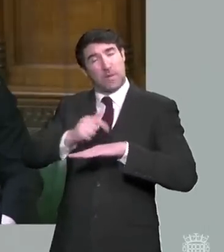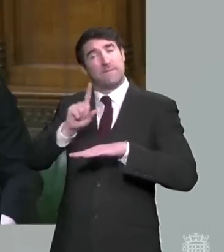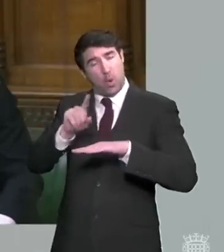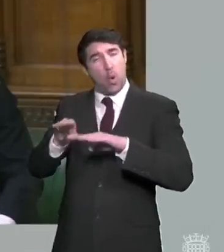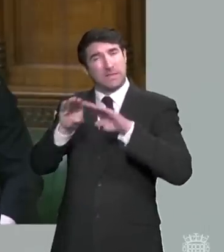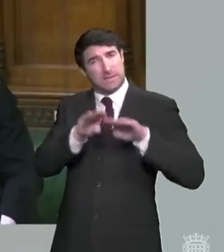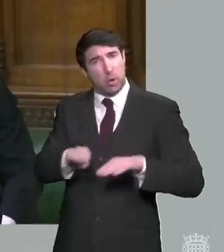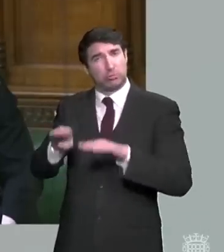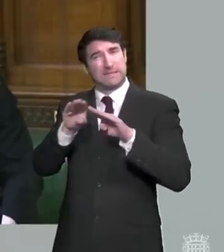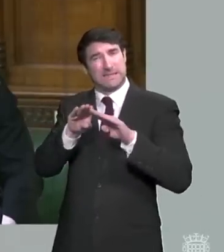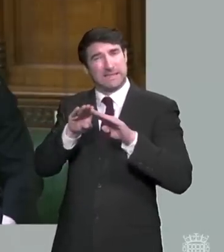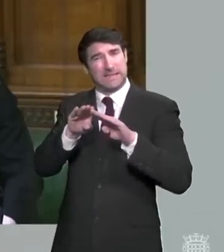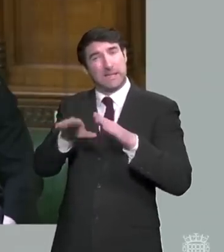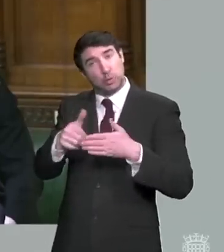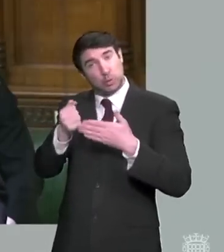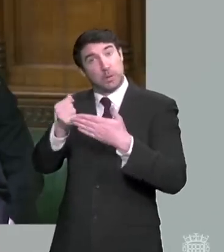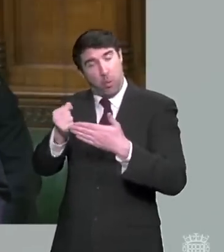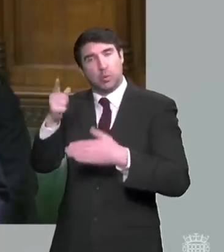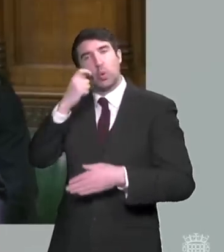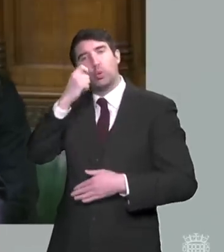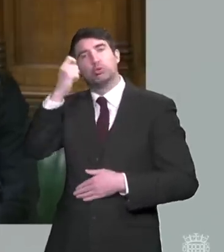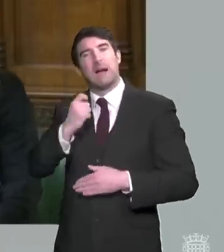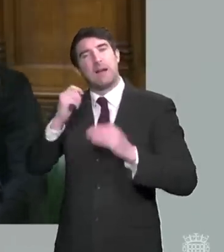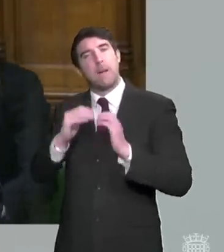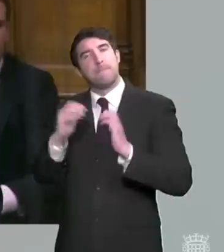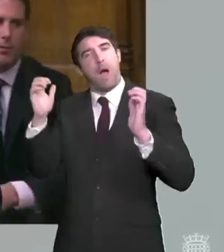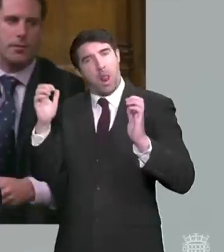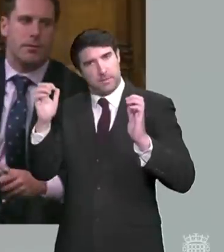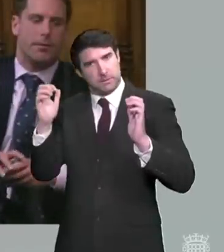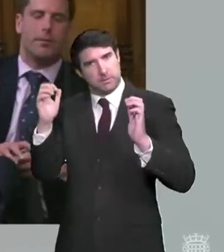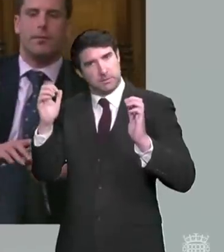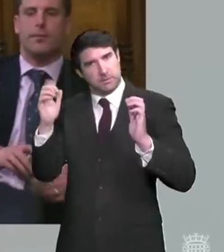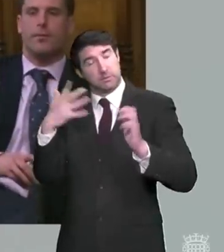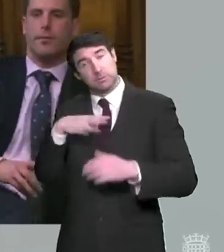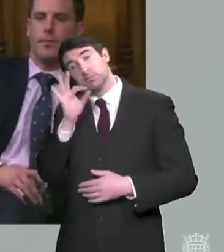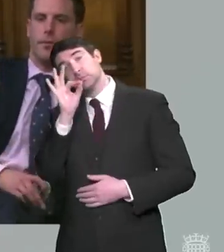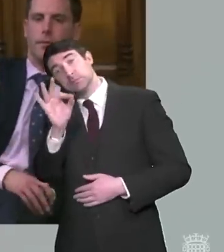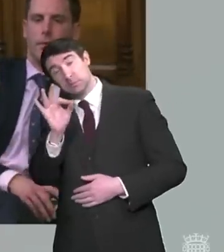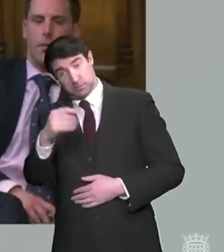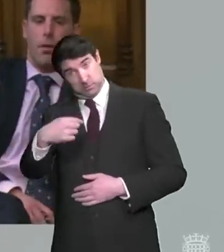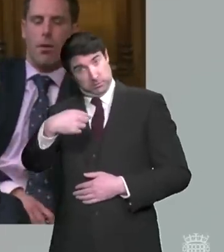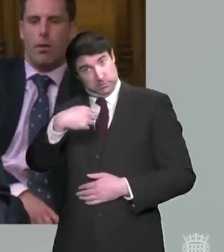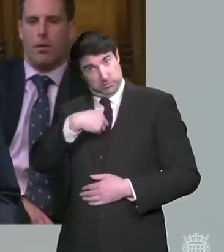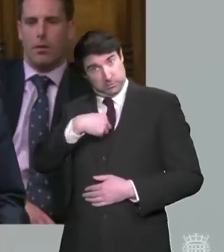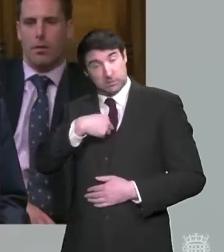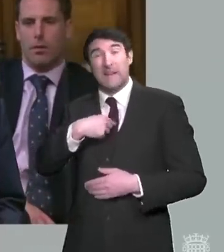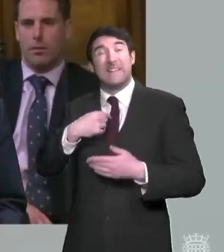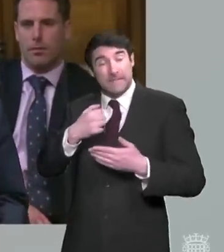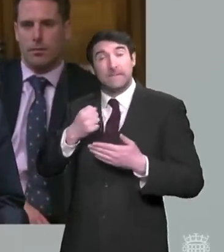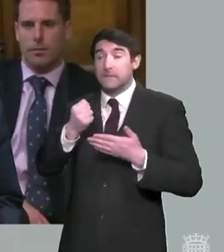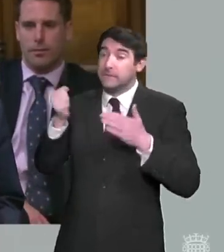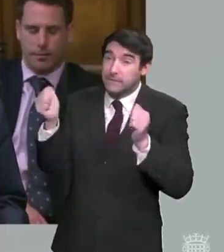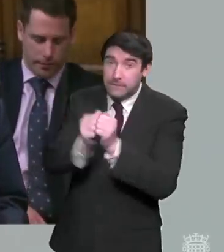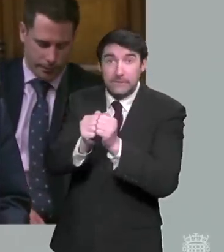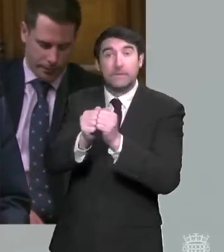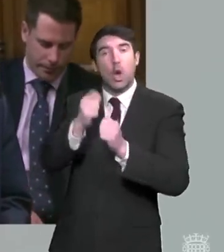the Verkhovna Rada, or Ukrainian Parliament. So does my right honourable friend agree that should this country host a reconstruction conference with